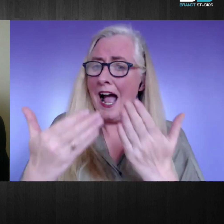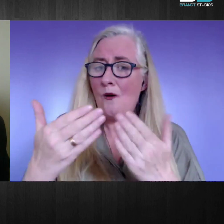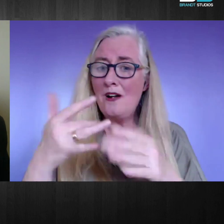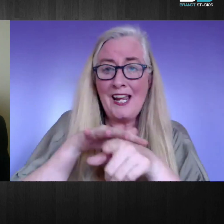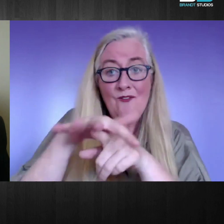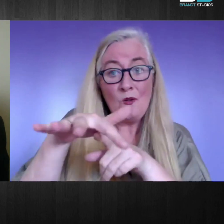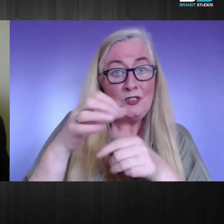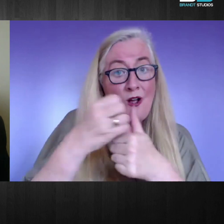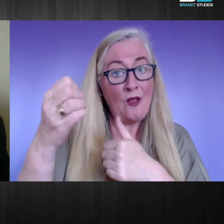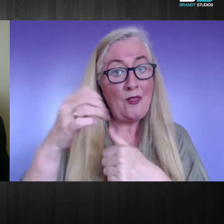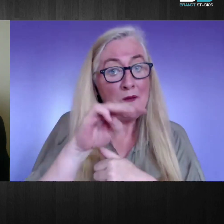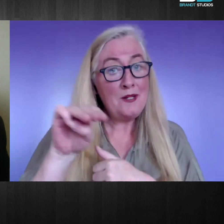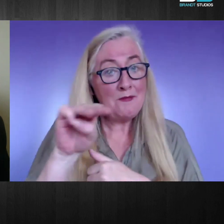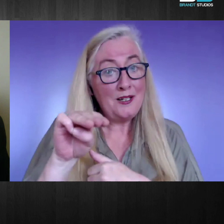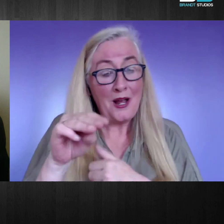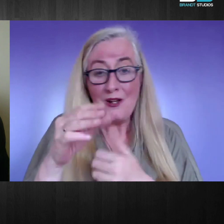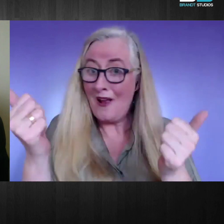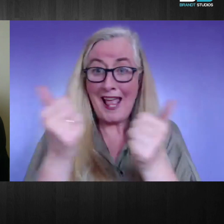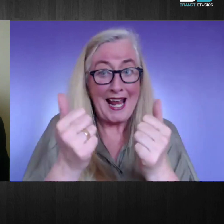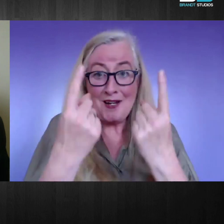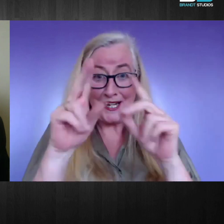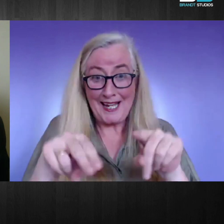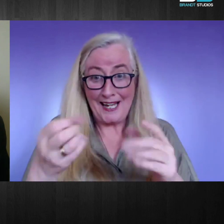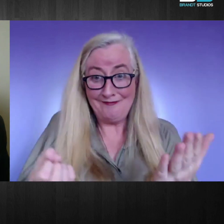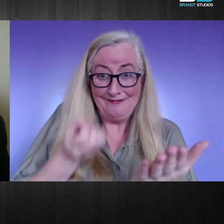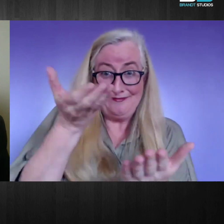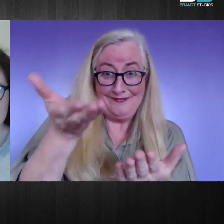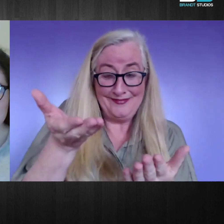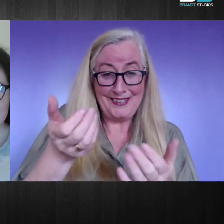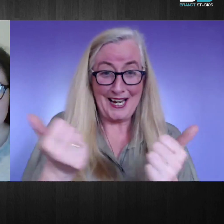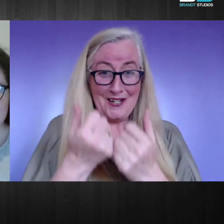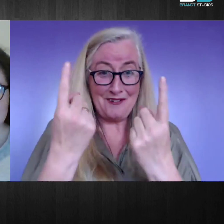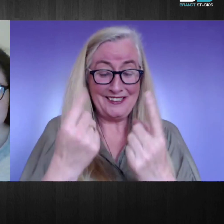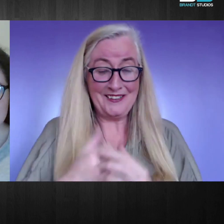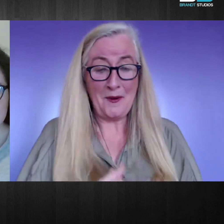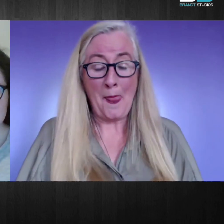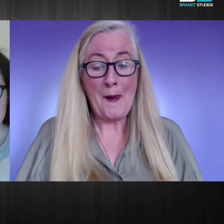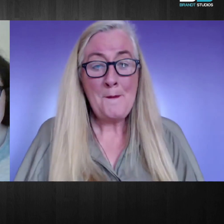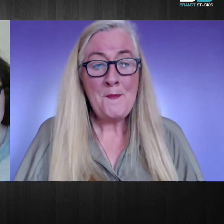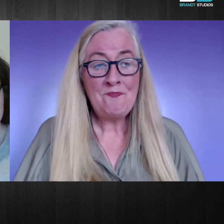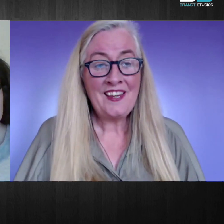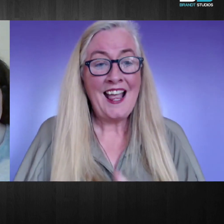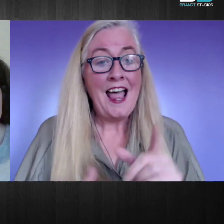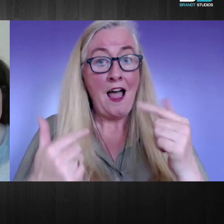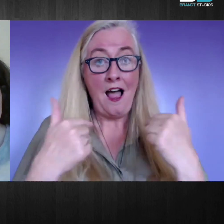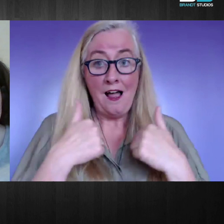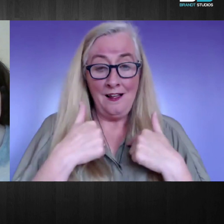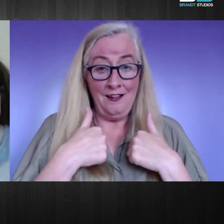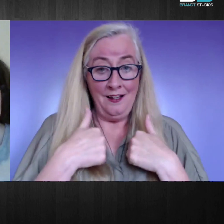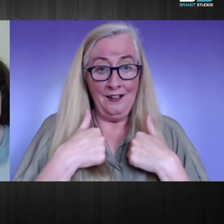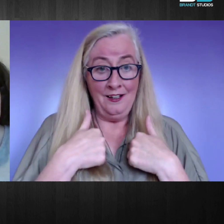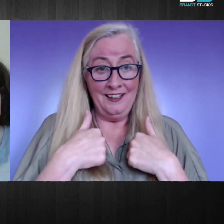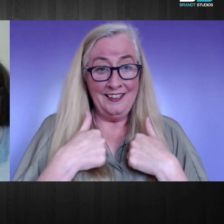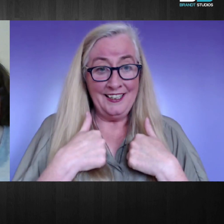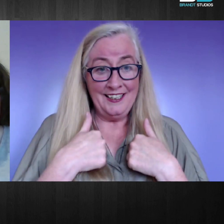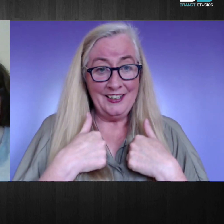Anybody can chime in. Oh, well, I've seen it impact a friend of ours. It's Marina. She's a friend of